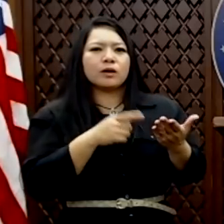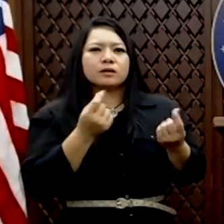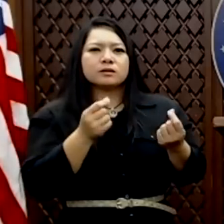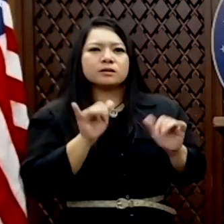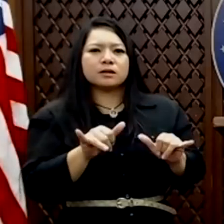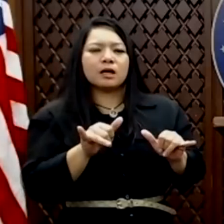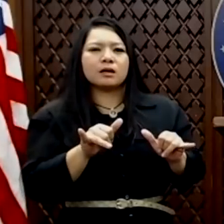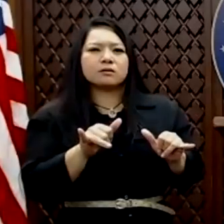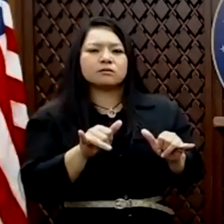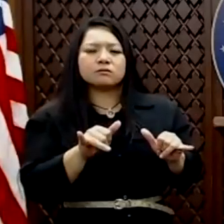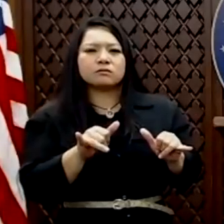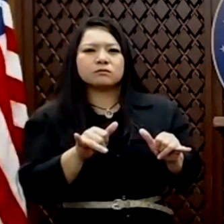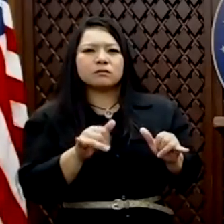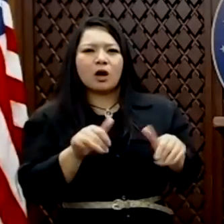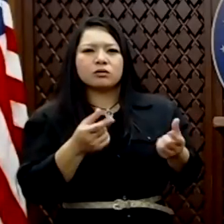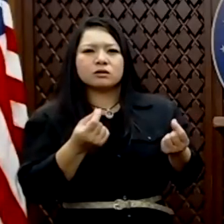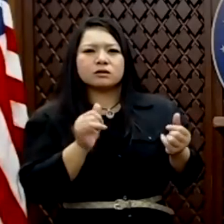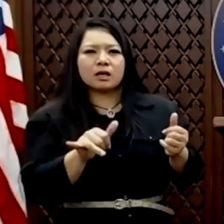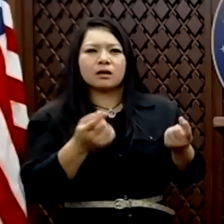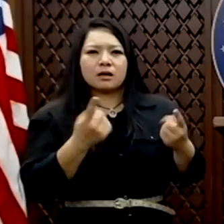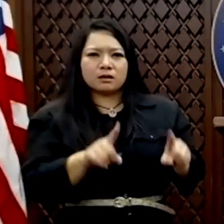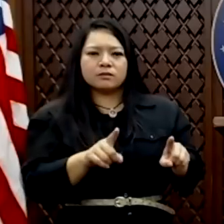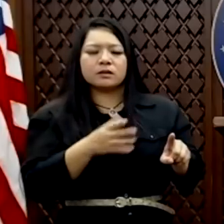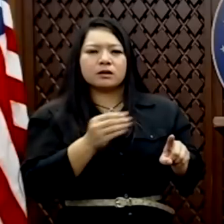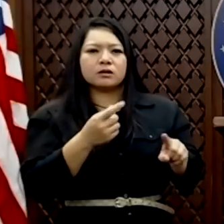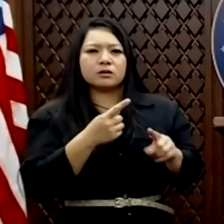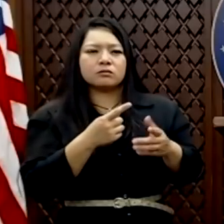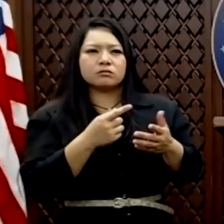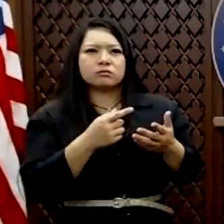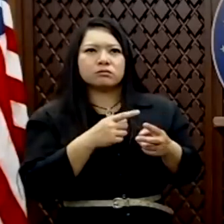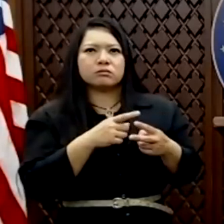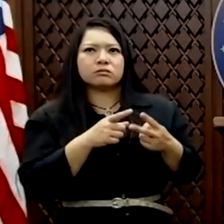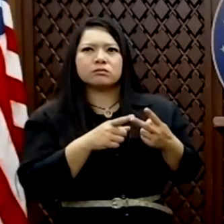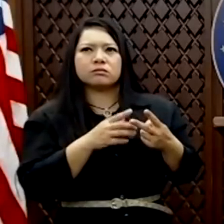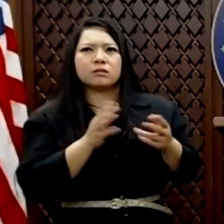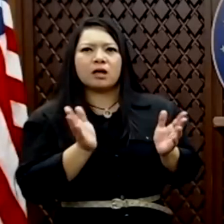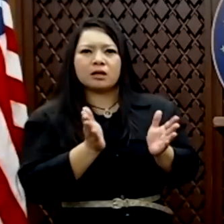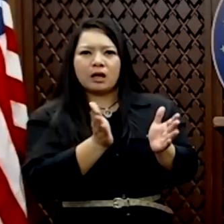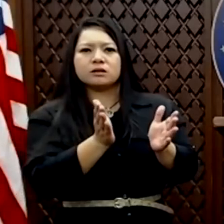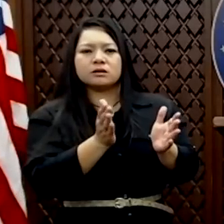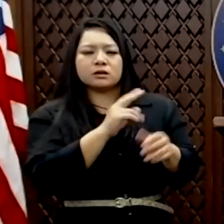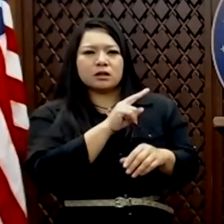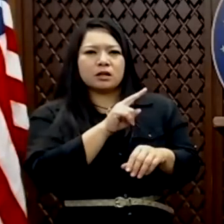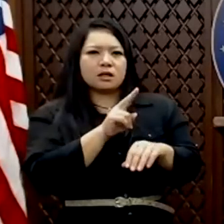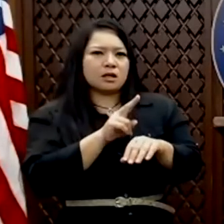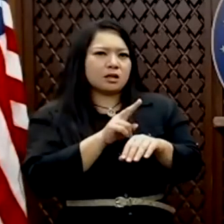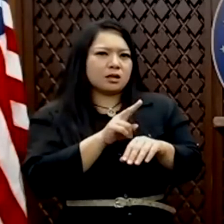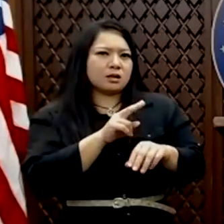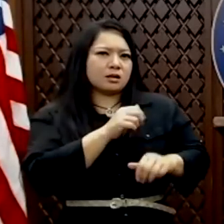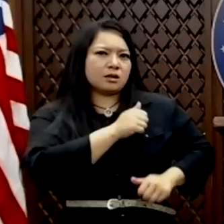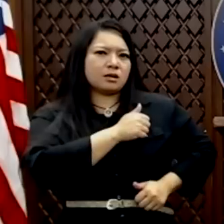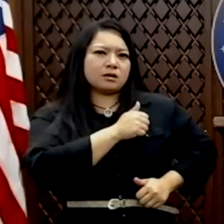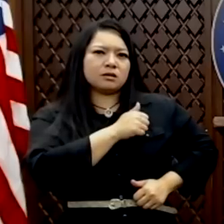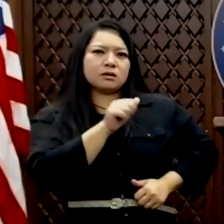entail? And on that point about engaging the National Guard, seems to